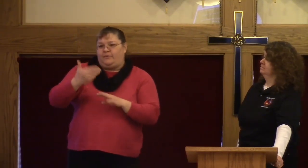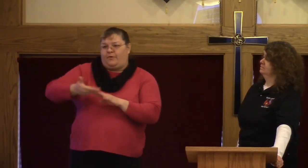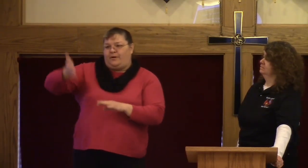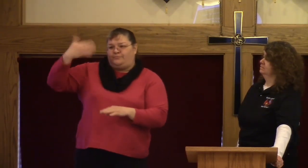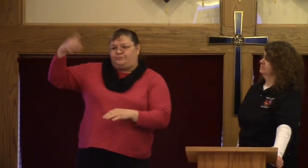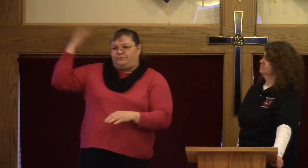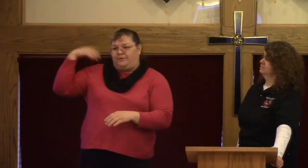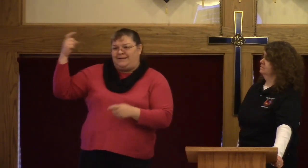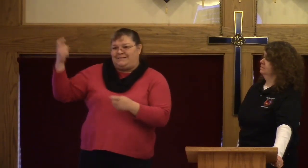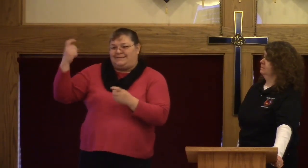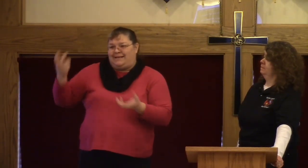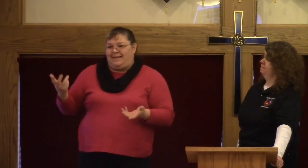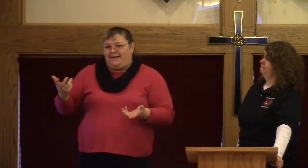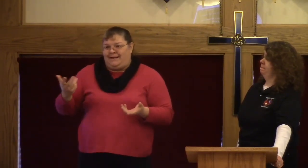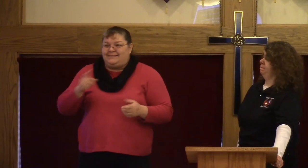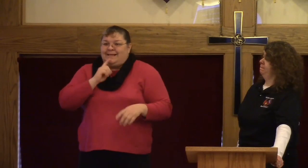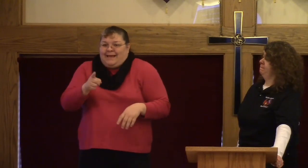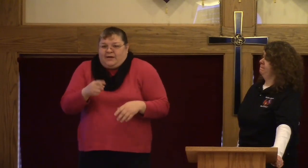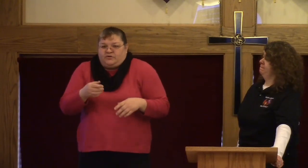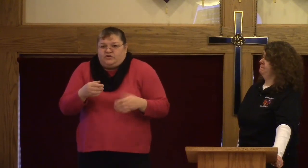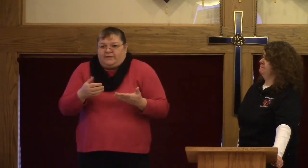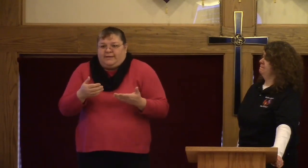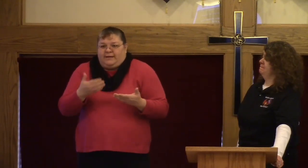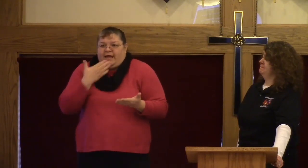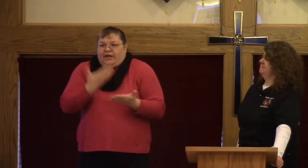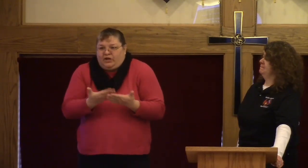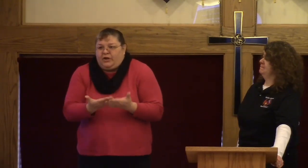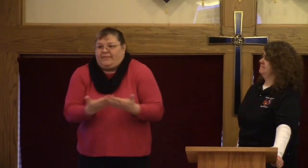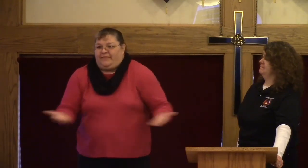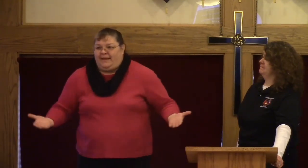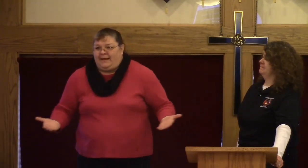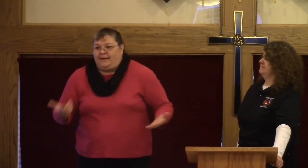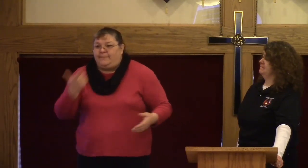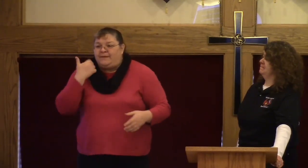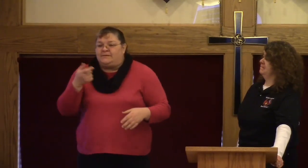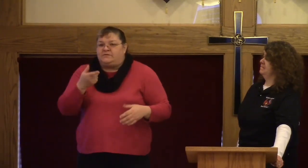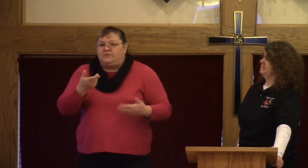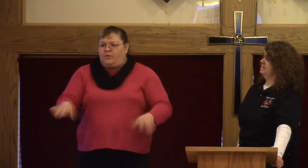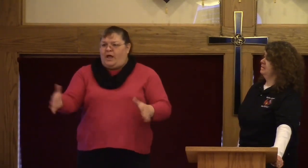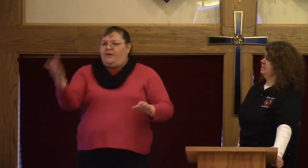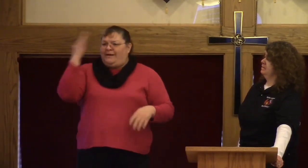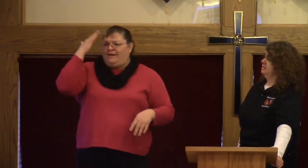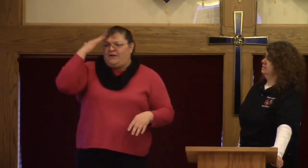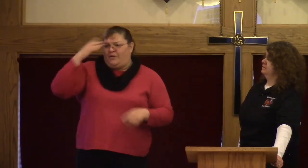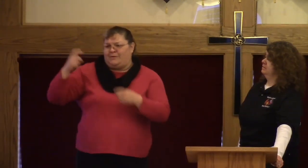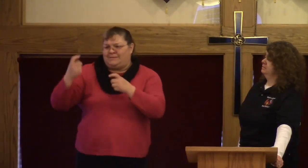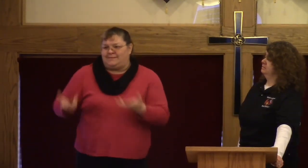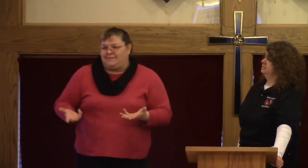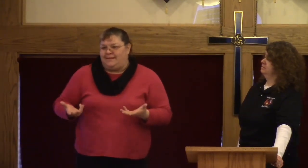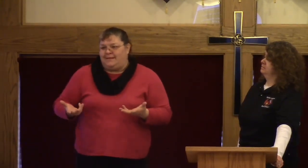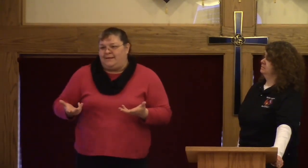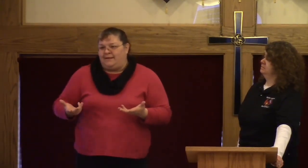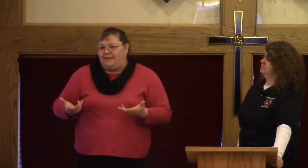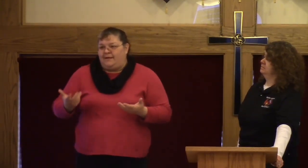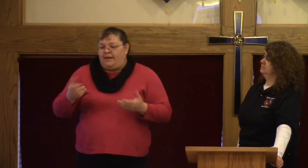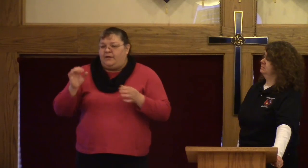bad about your past and the sins that you did in the past. It's a good thing because you already know the